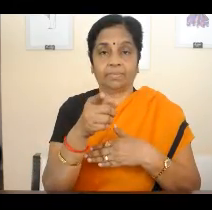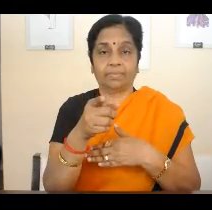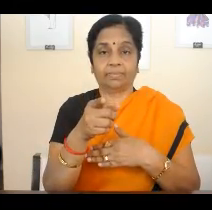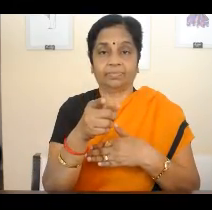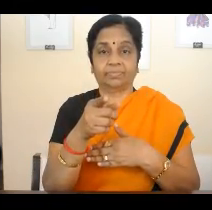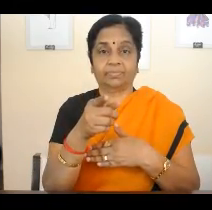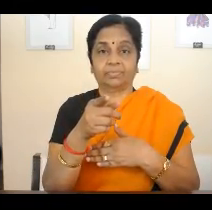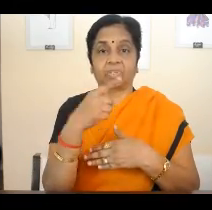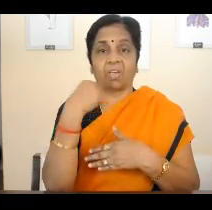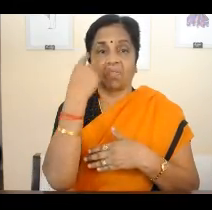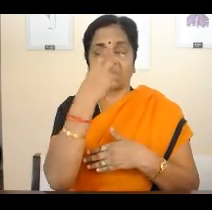face many barriers